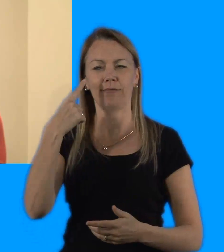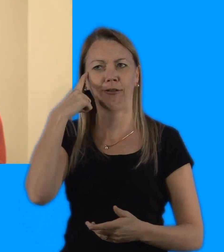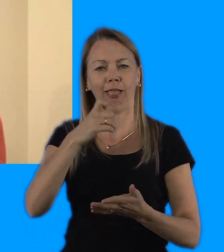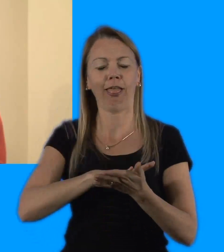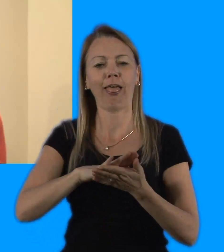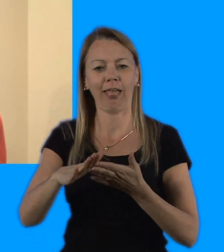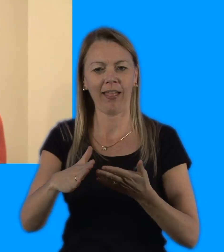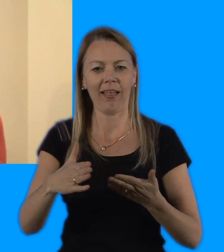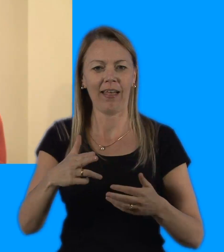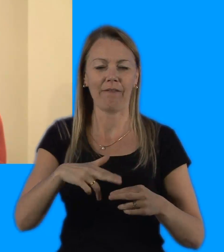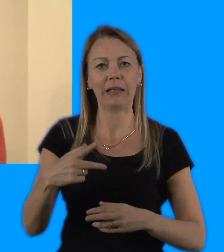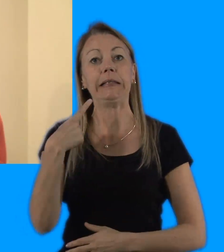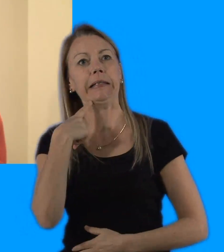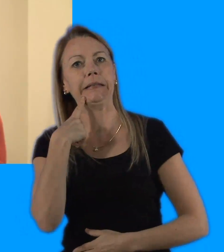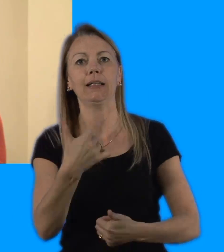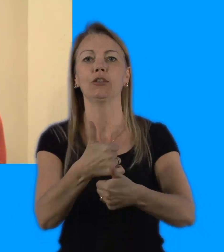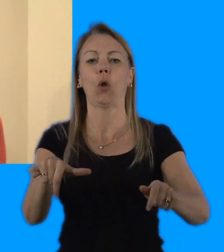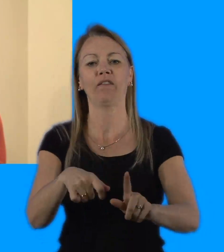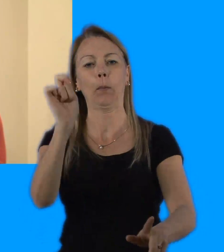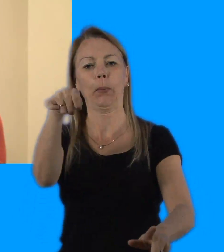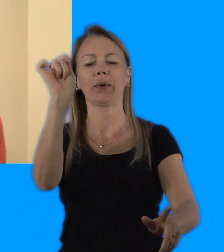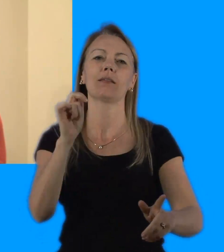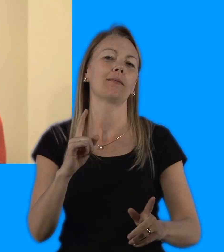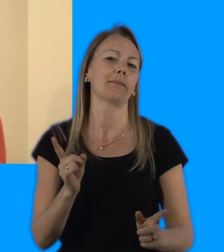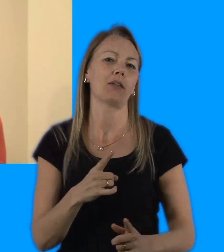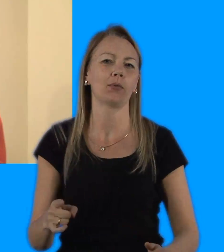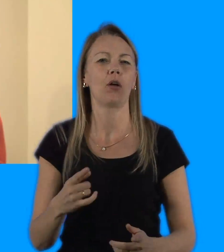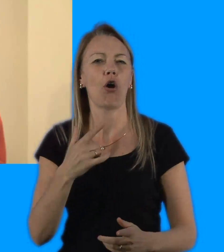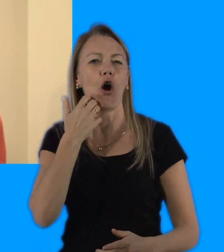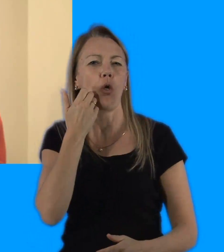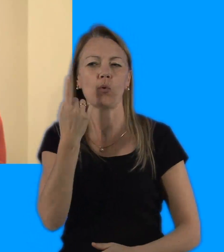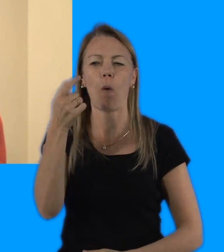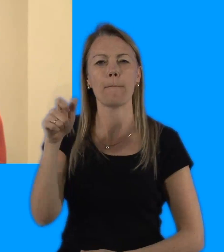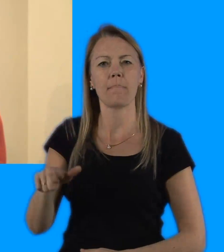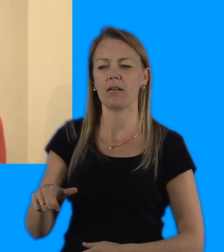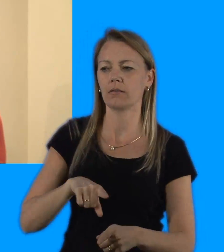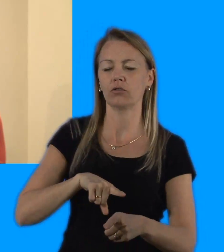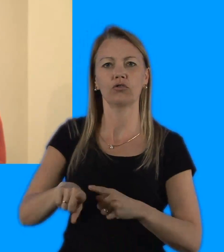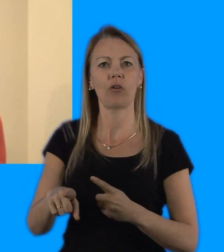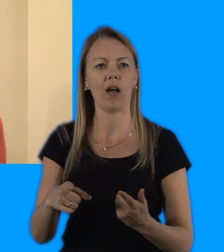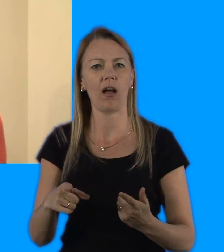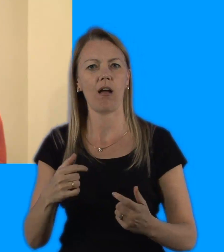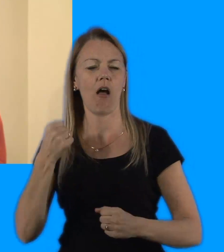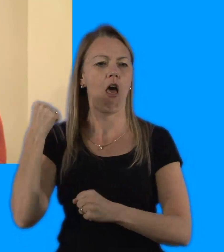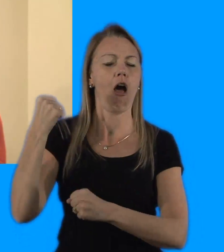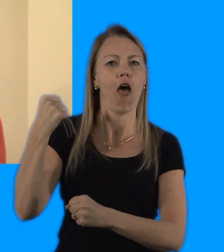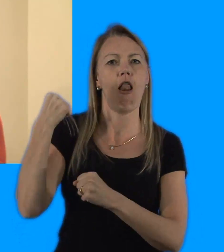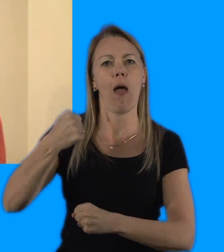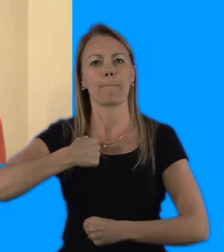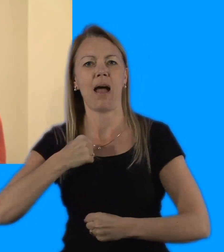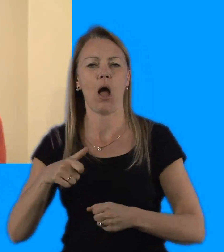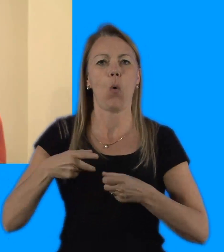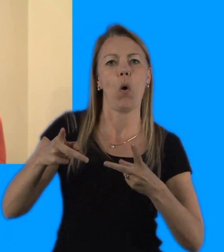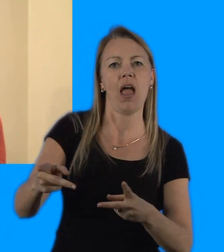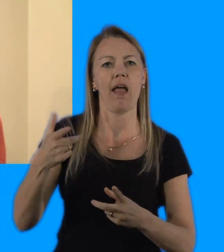think it'd be naive to say that it was easy. There's always someone wanting to make something more of their own point of view and